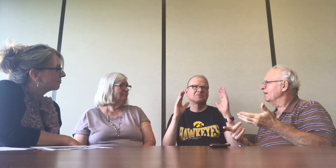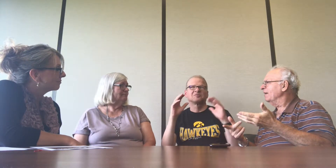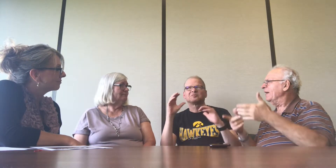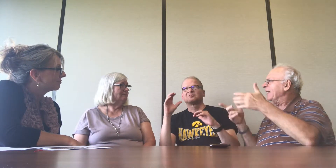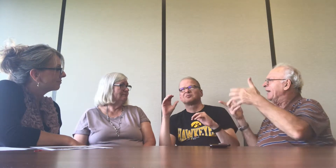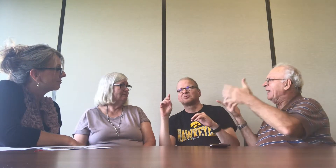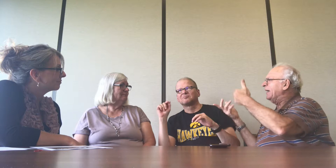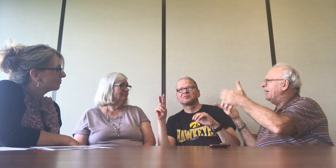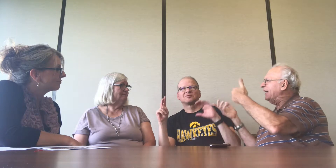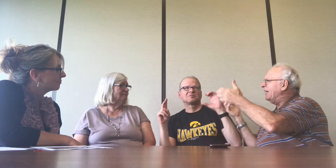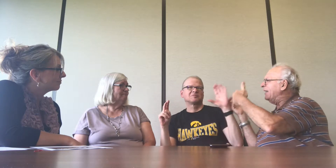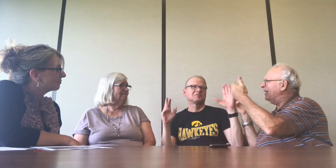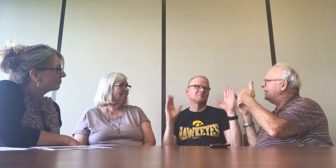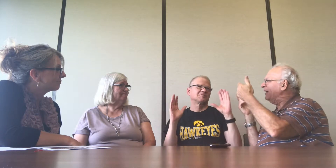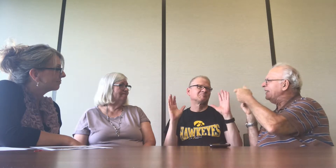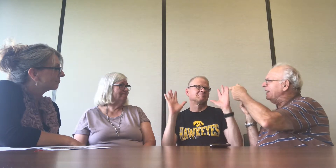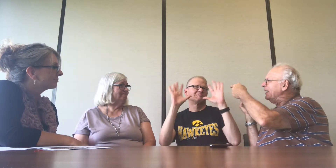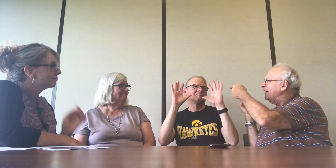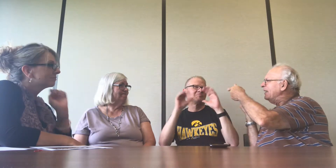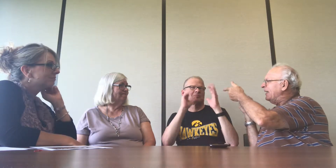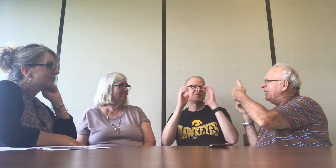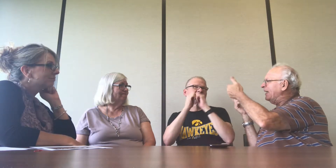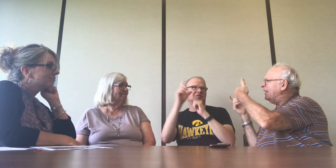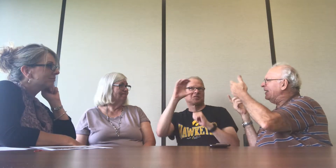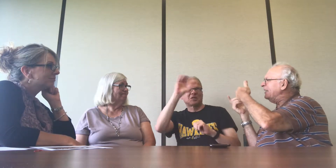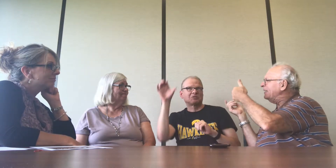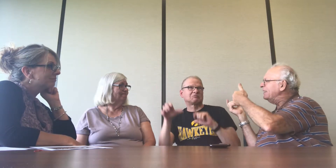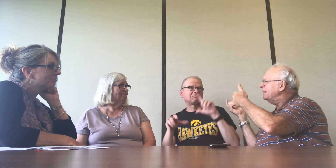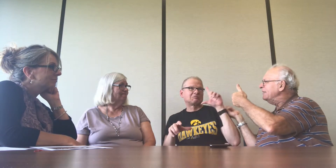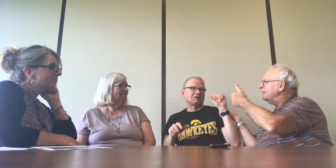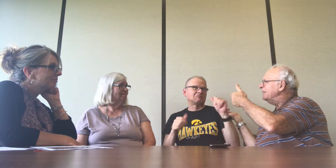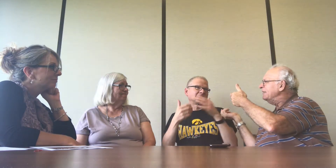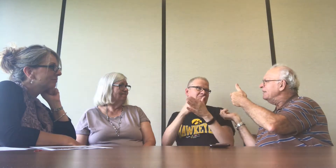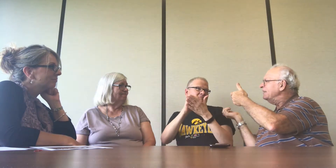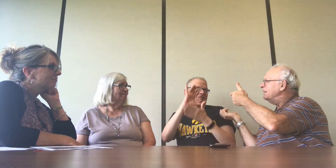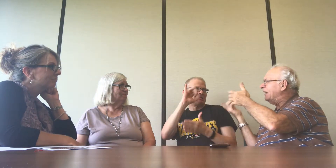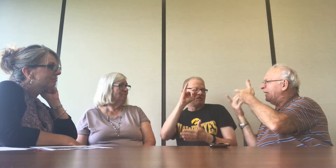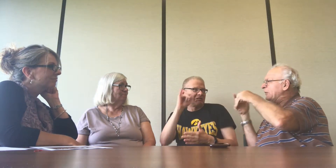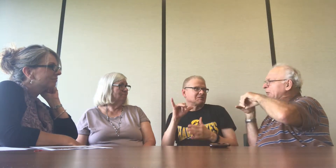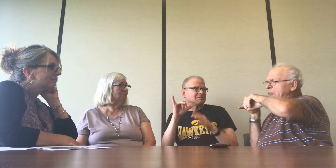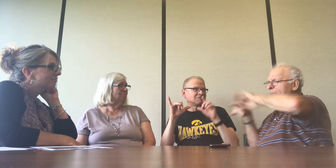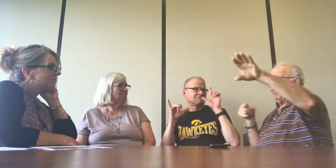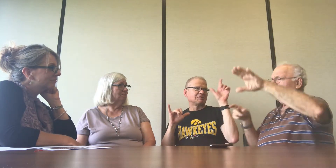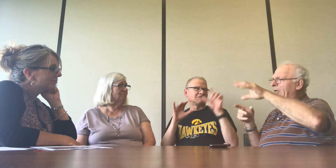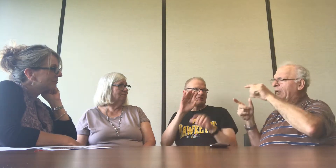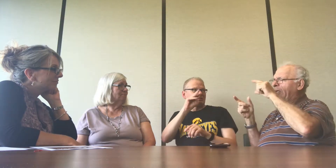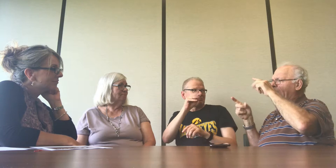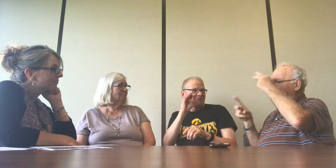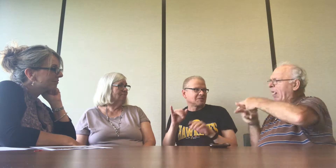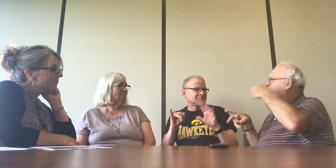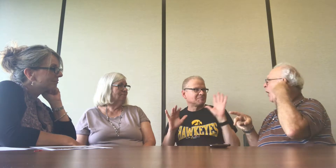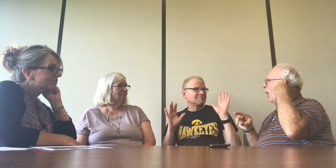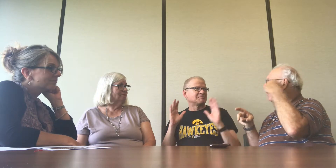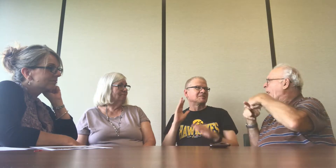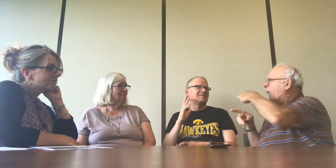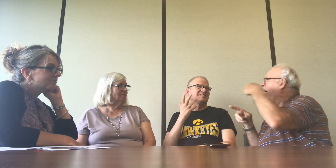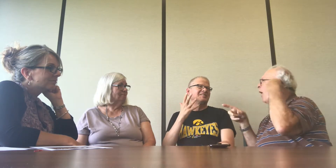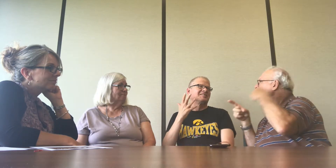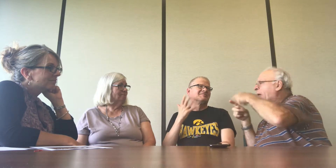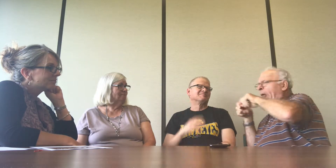Albert, you're right. In Iowa, we have such a small community, not like larger cities where there's a bigger